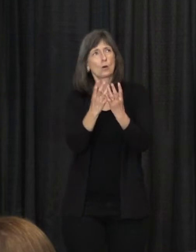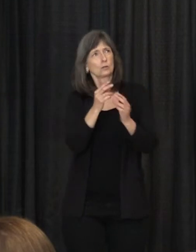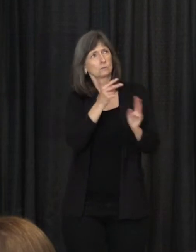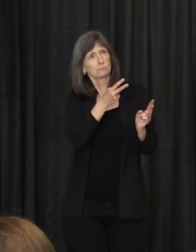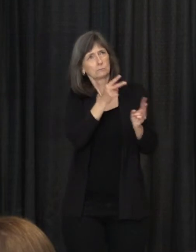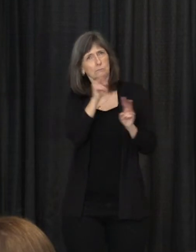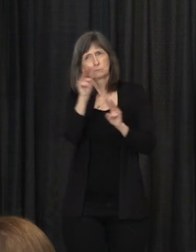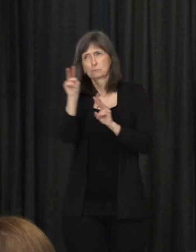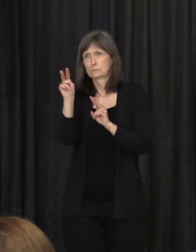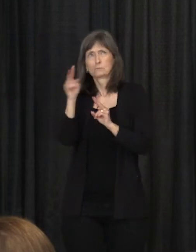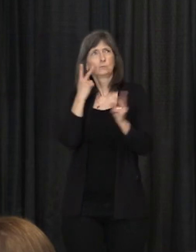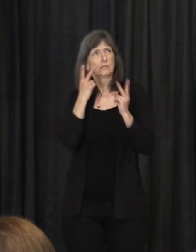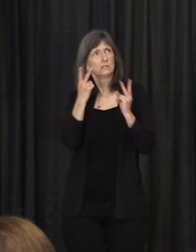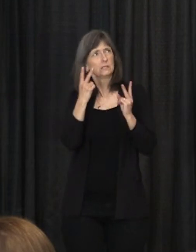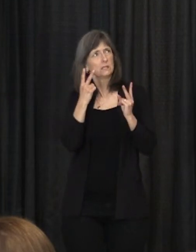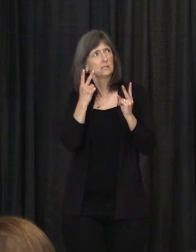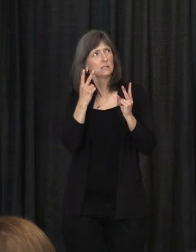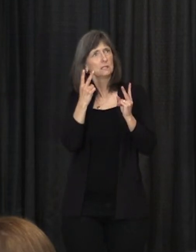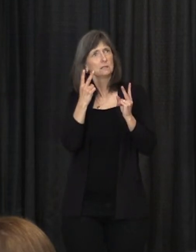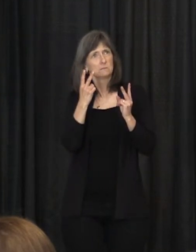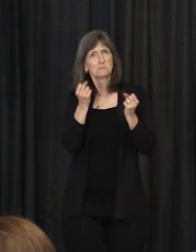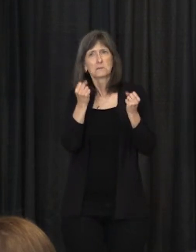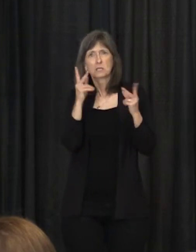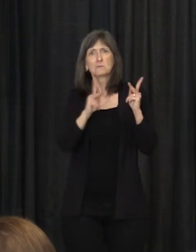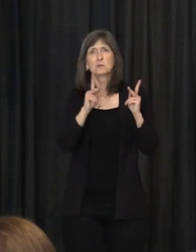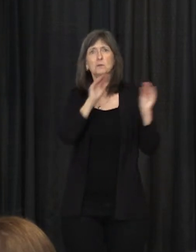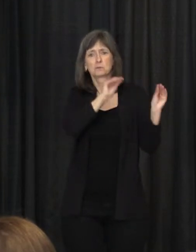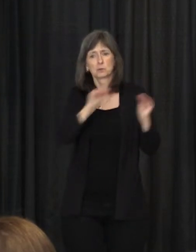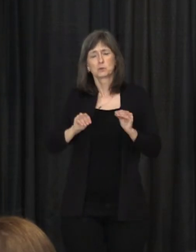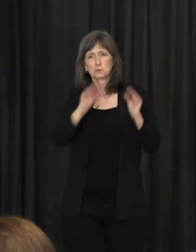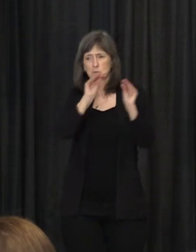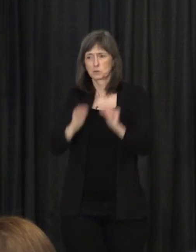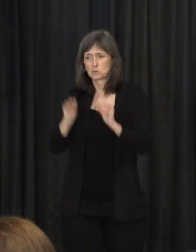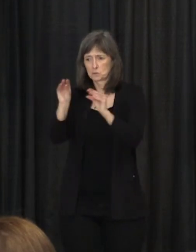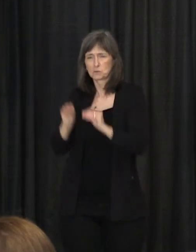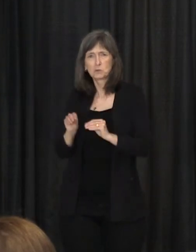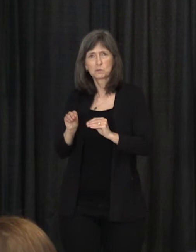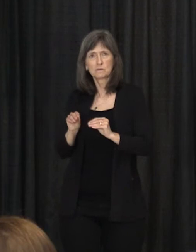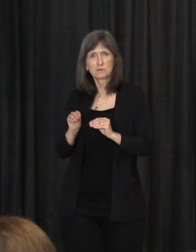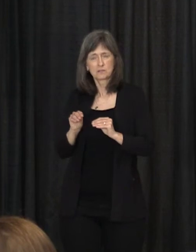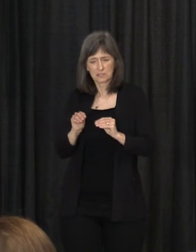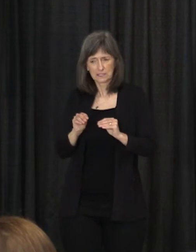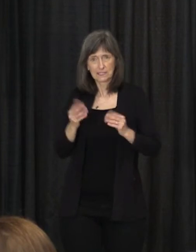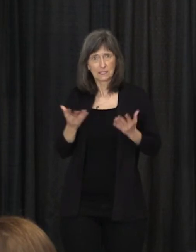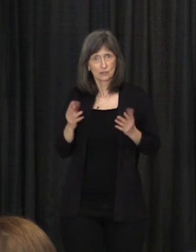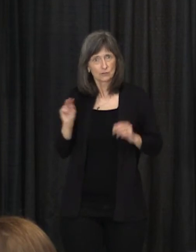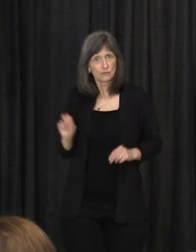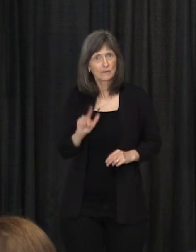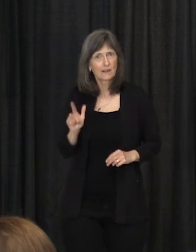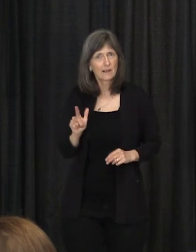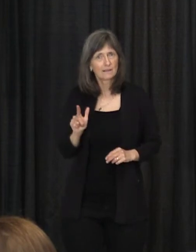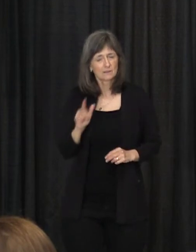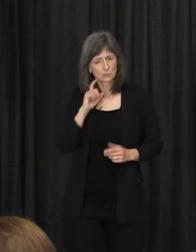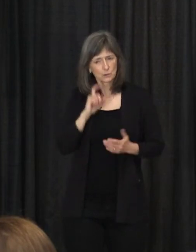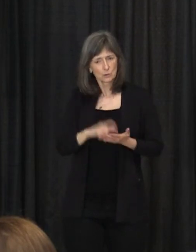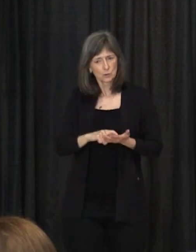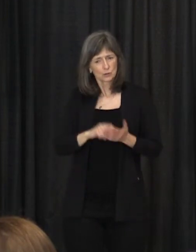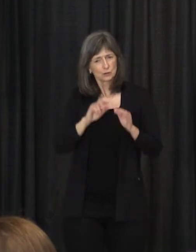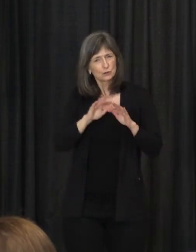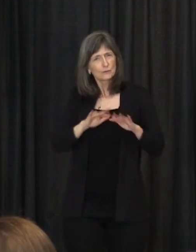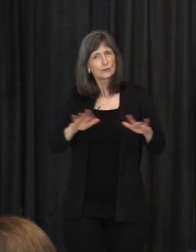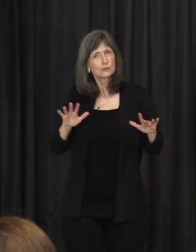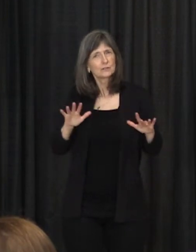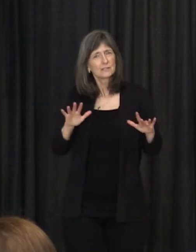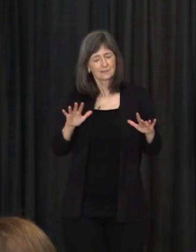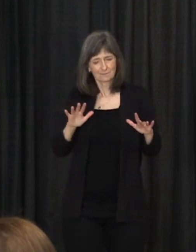already chosen to make homes here in Newfoundland and Labrador. Diversity is our strength. It shouldn't be